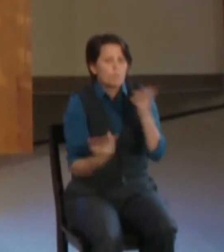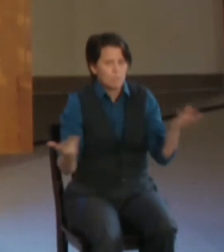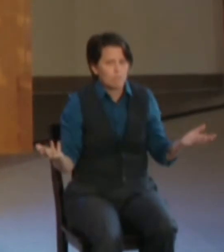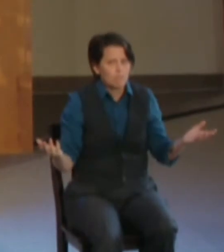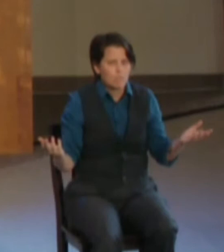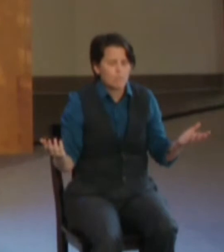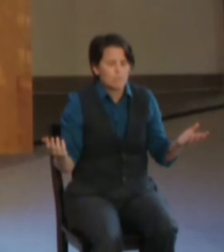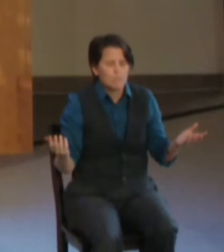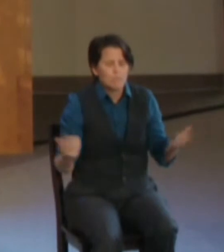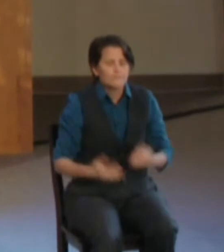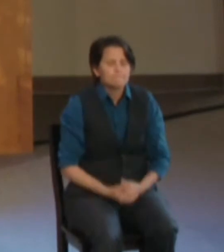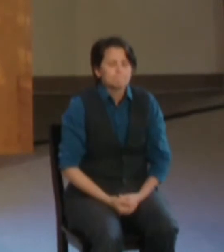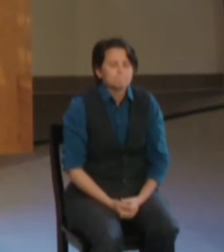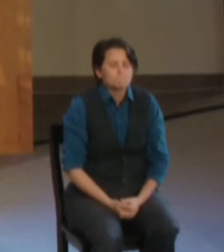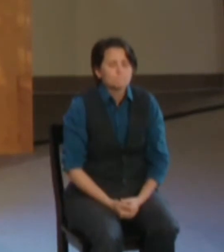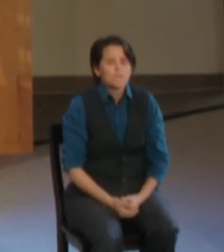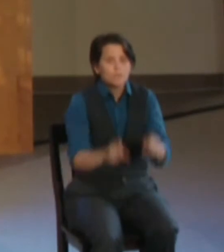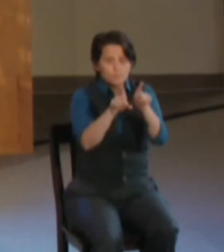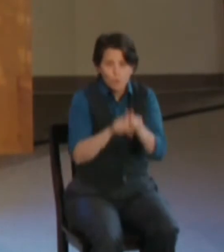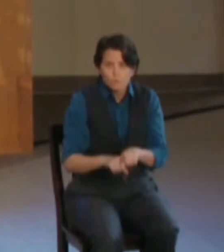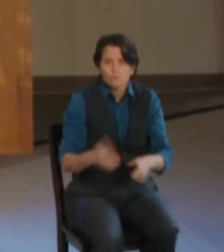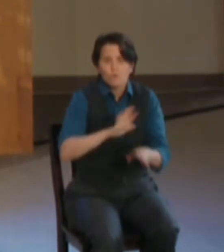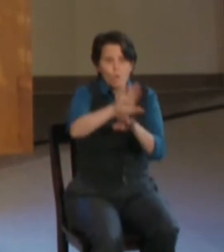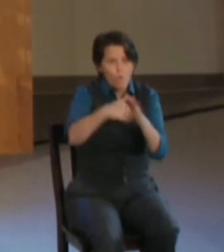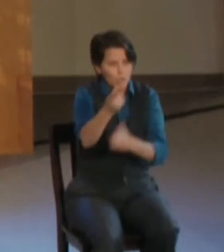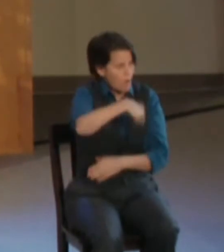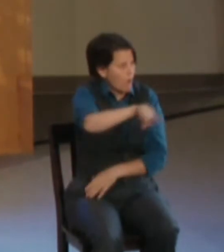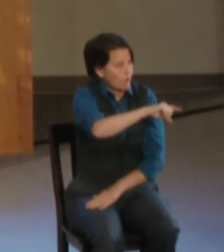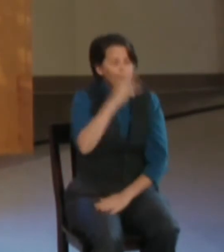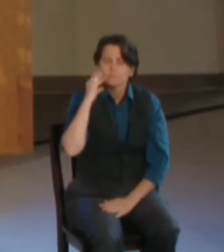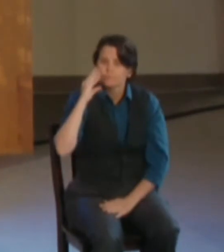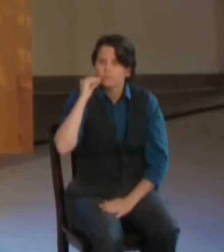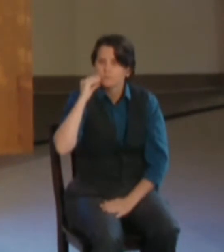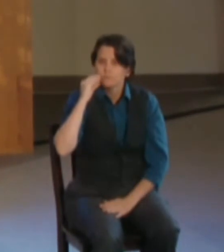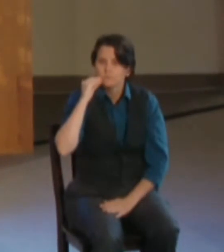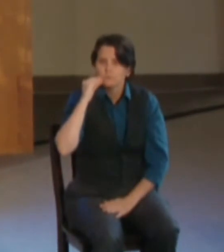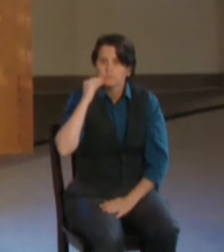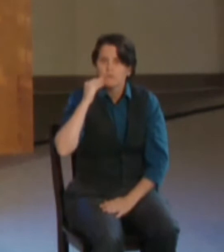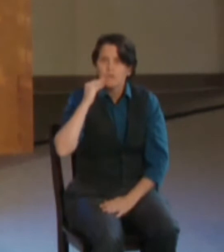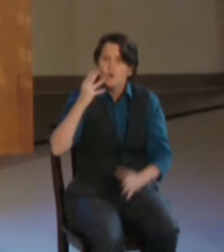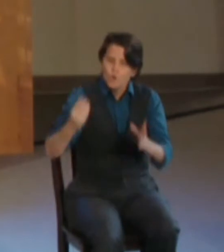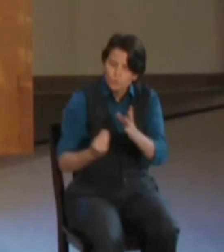It also reminds us that all the experiences that we have in our life is for our highest good.